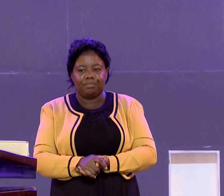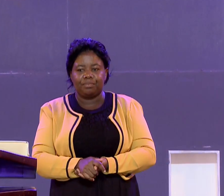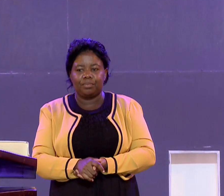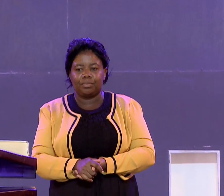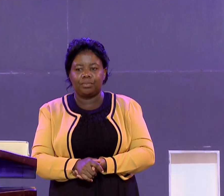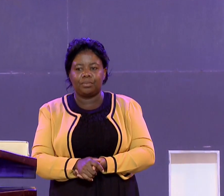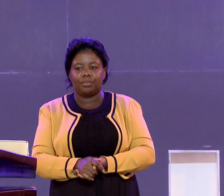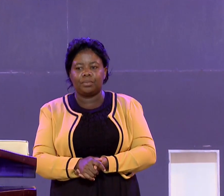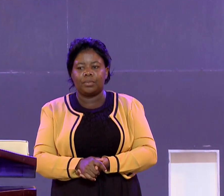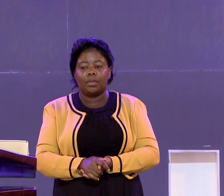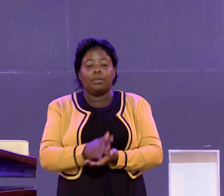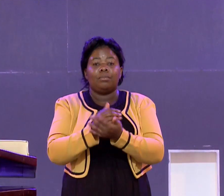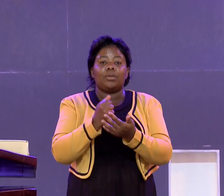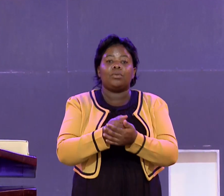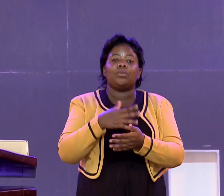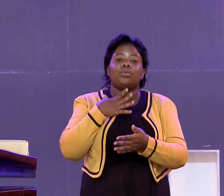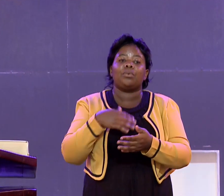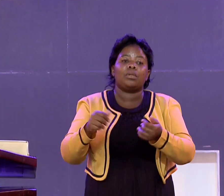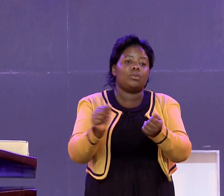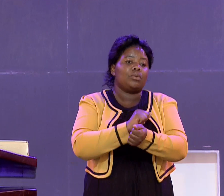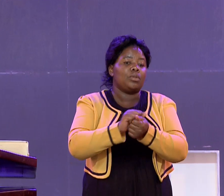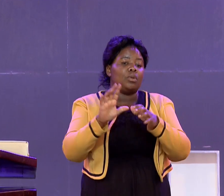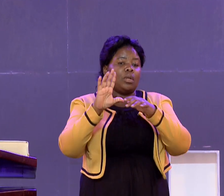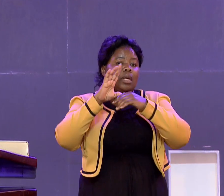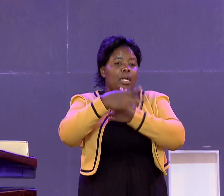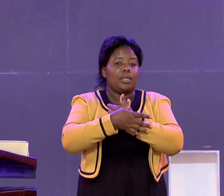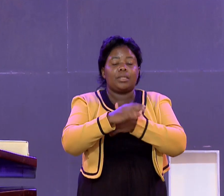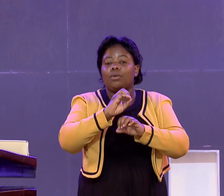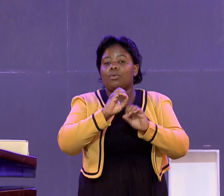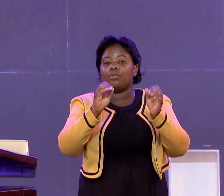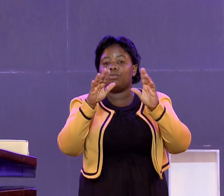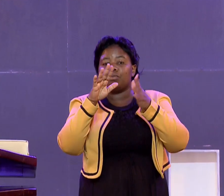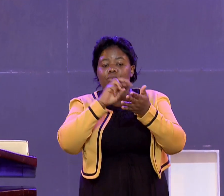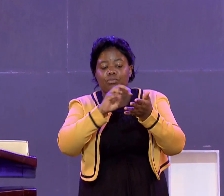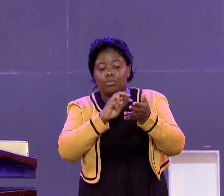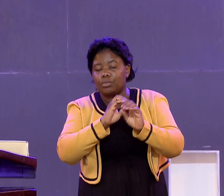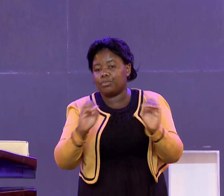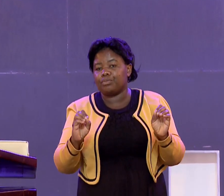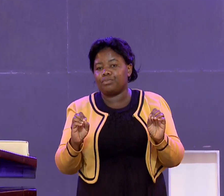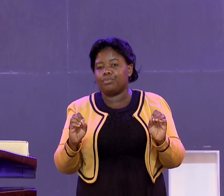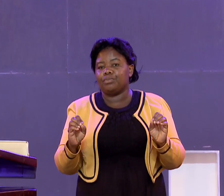breaking the culture of not reading. Amen. Amen. I want to